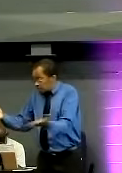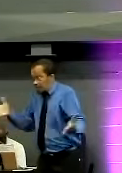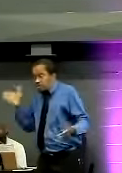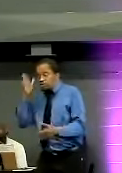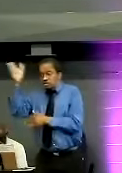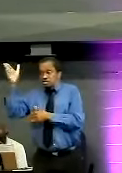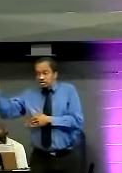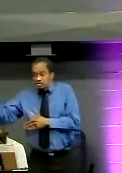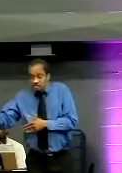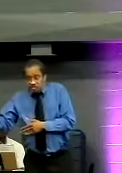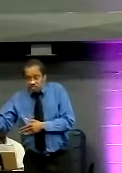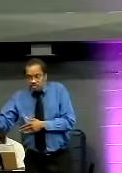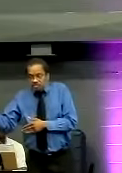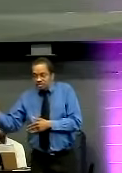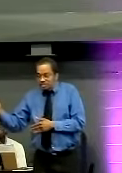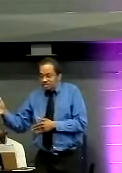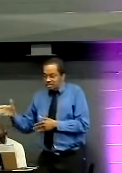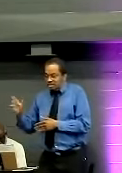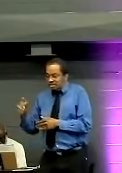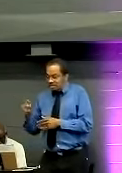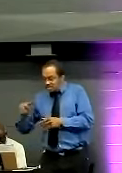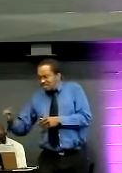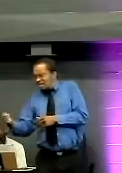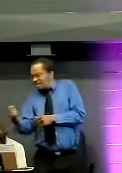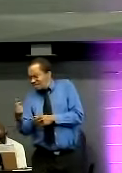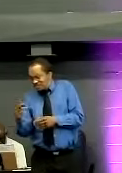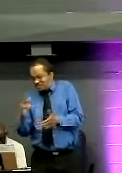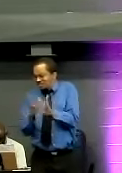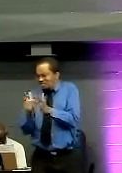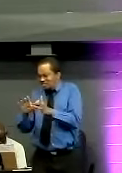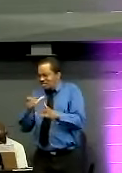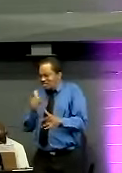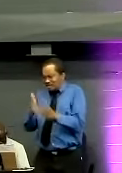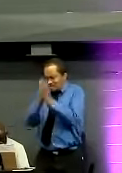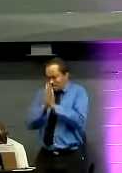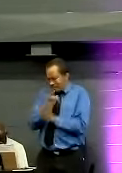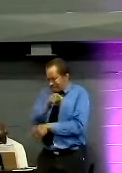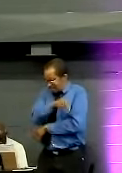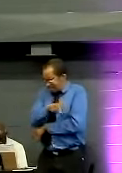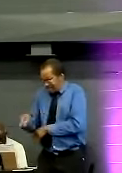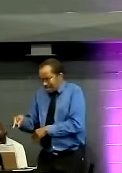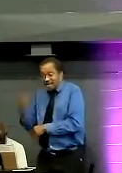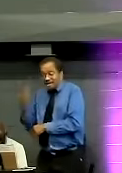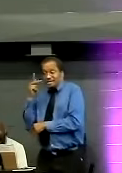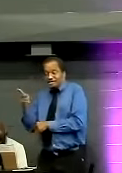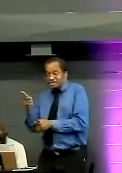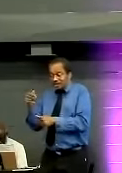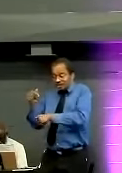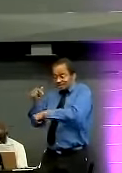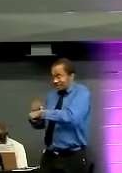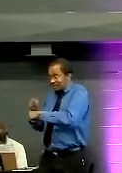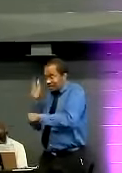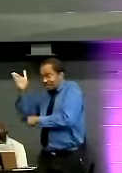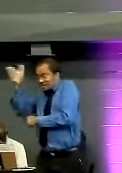offenses are just as offensive. Jesus didn't just pray for them there. Jesus saw through time and eternity and prayed